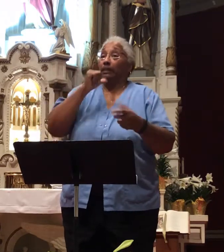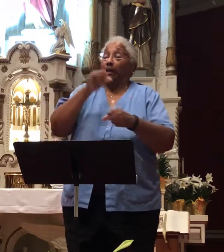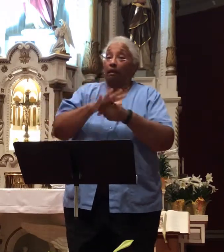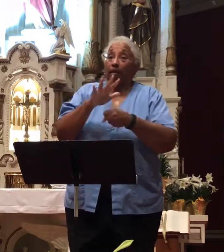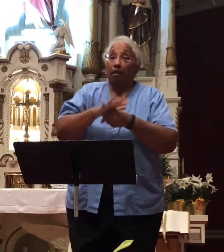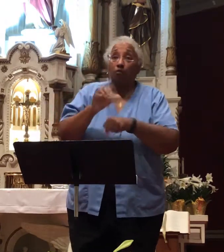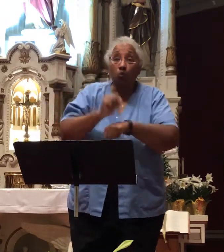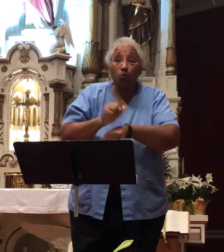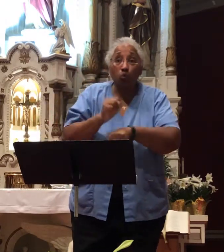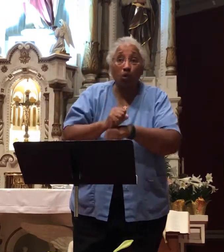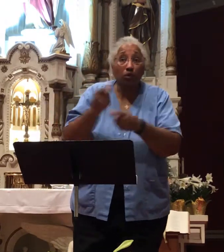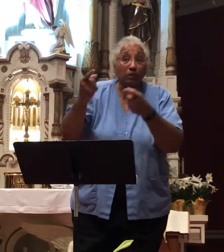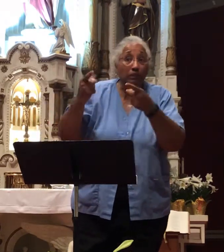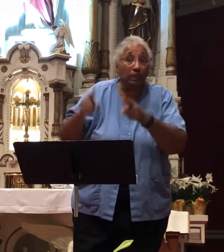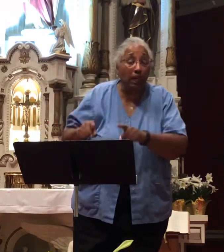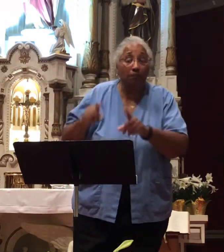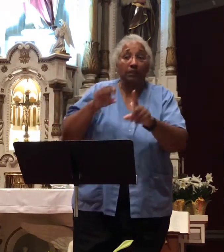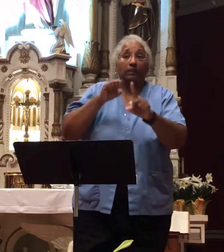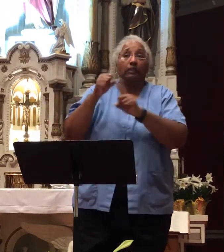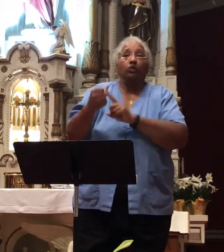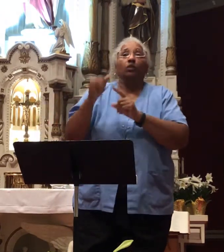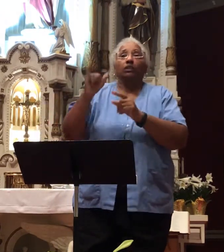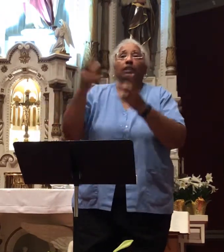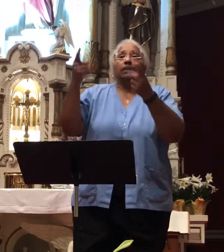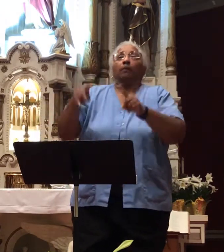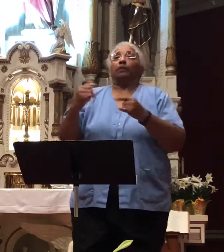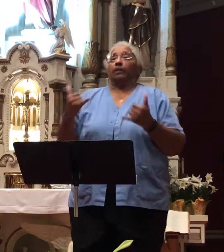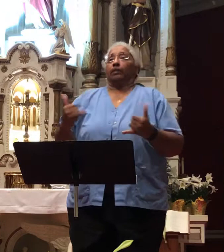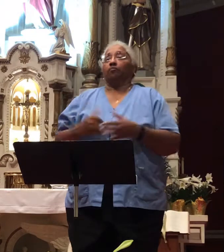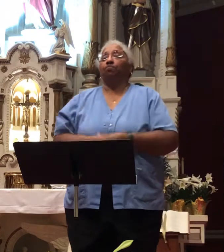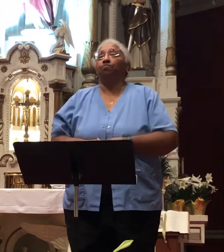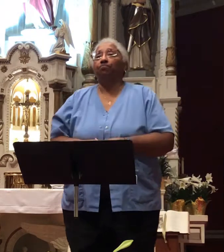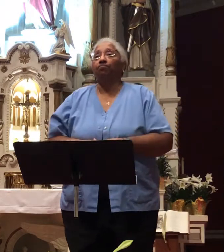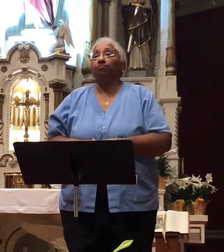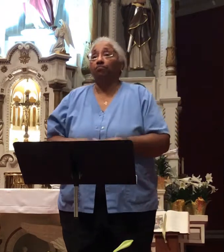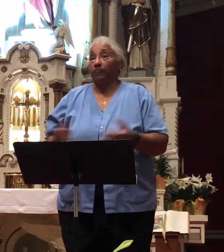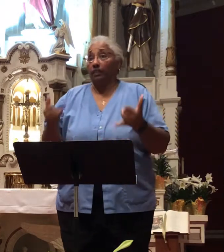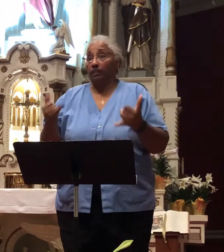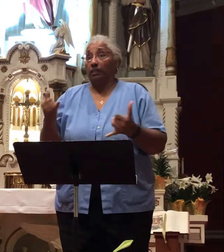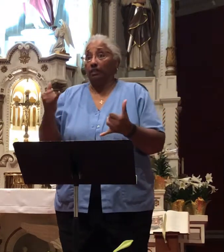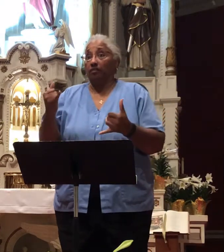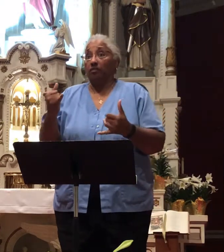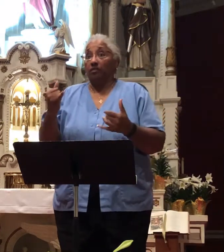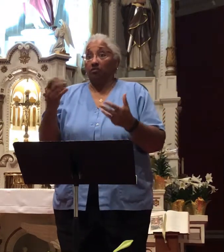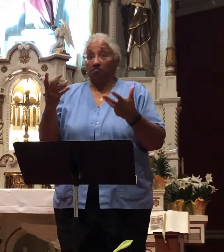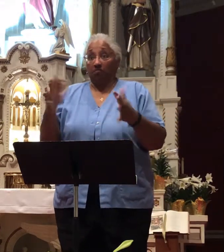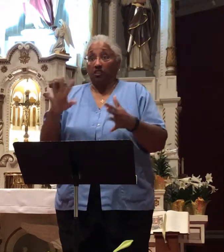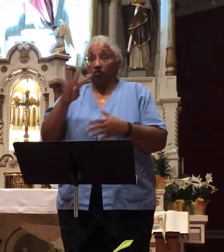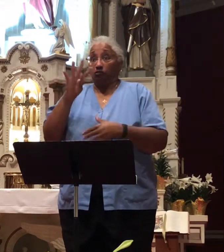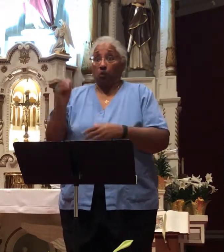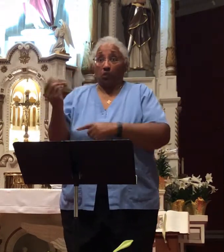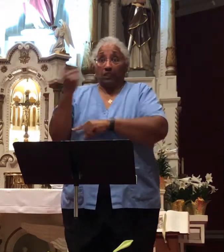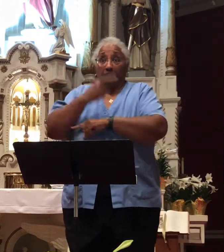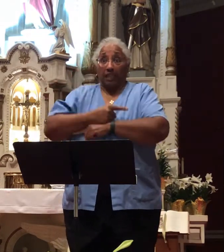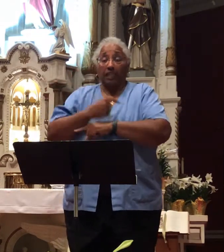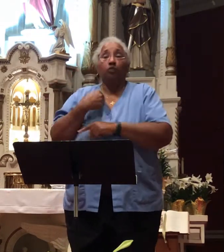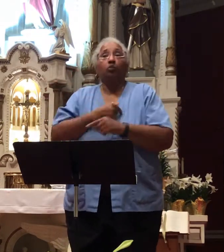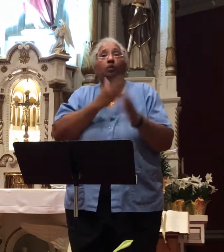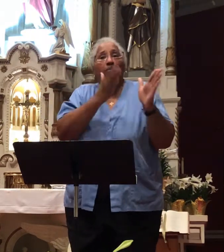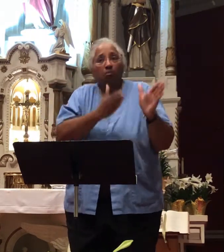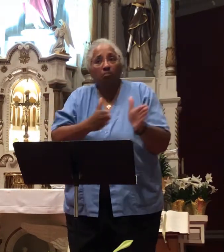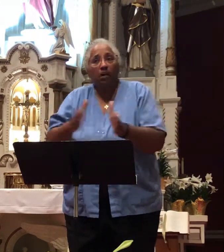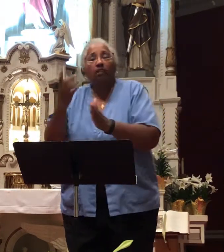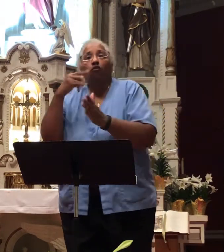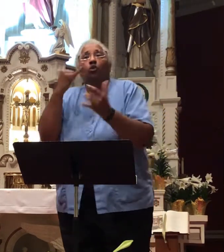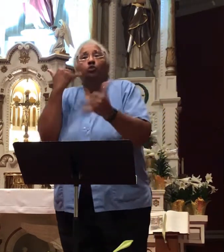has been created. And here we are, it's 40 days that we have been preparing for this night.